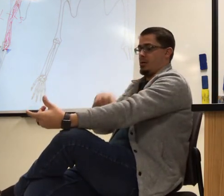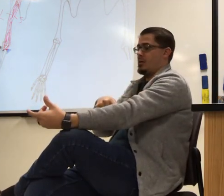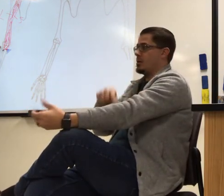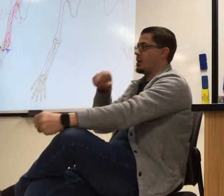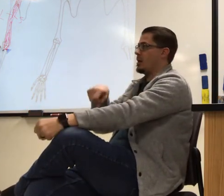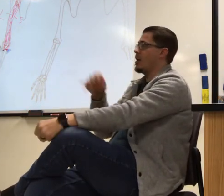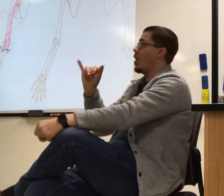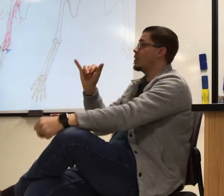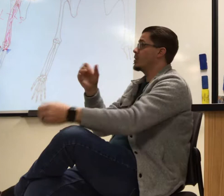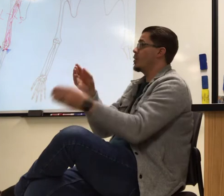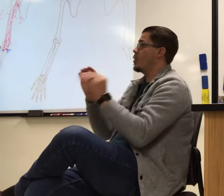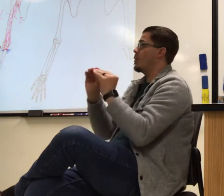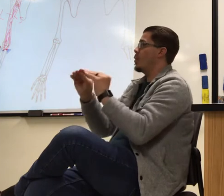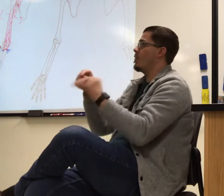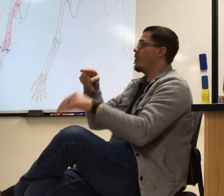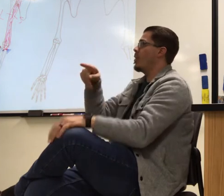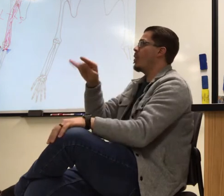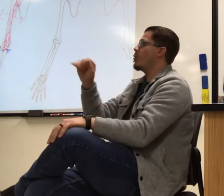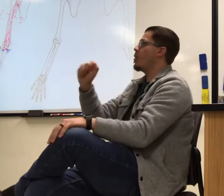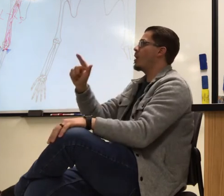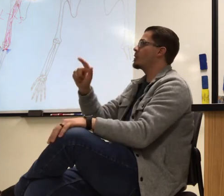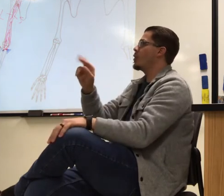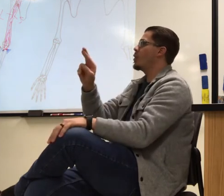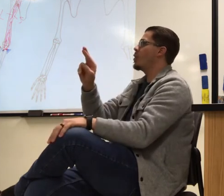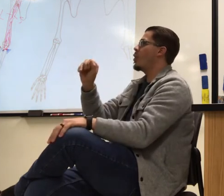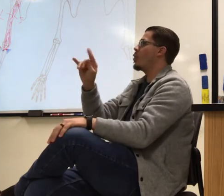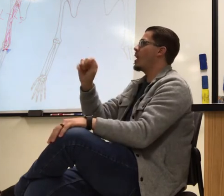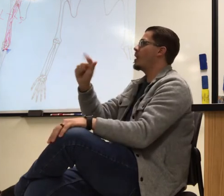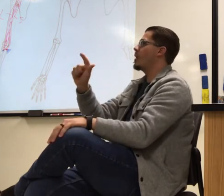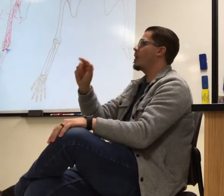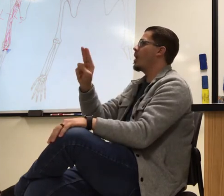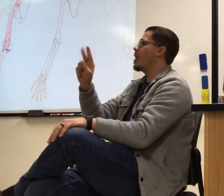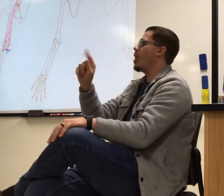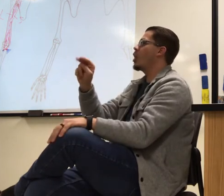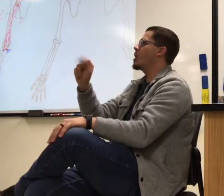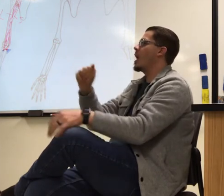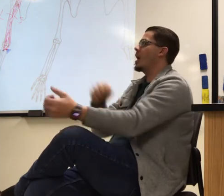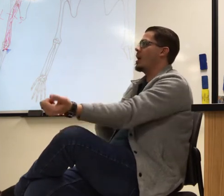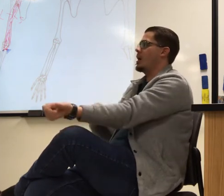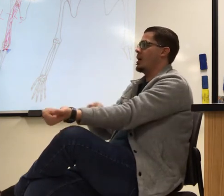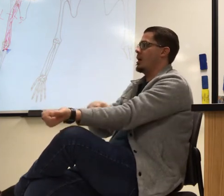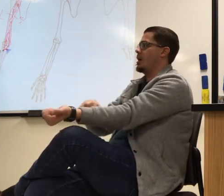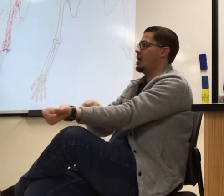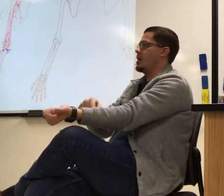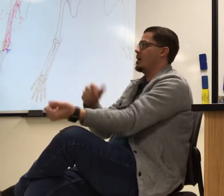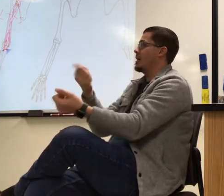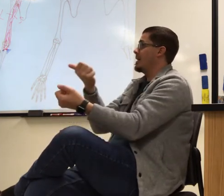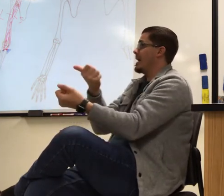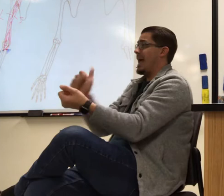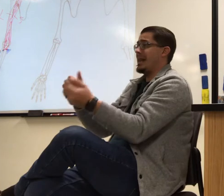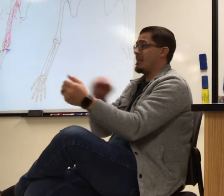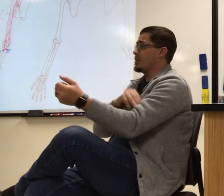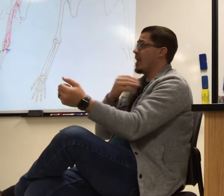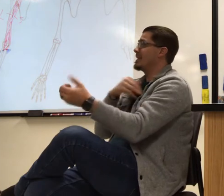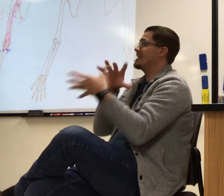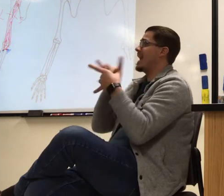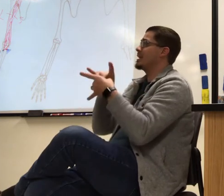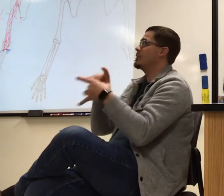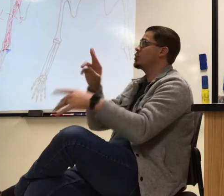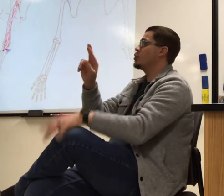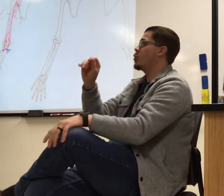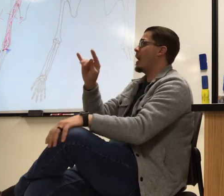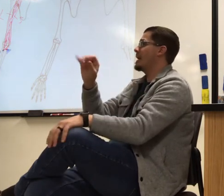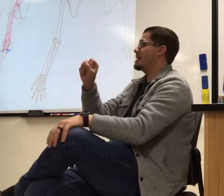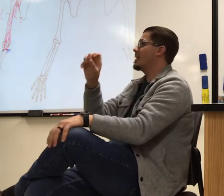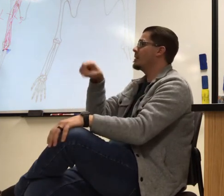It can also move the proximal radial ulnar joint. Any muscle that has an attachment to the radius can